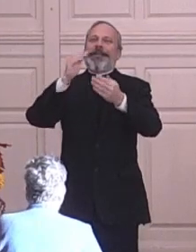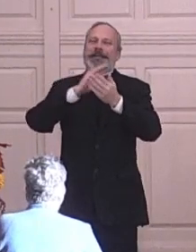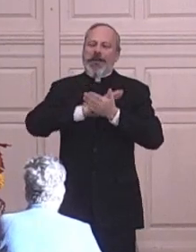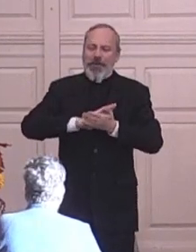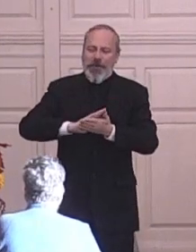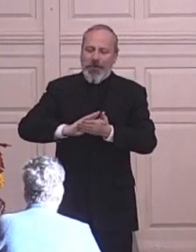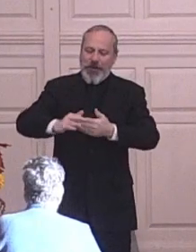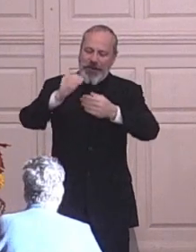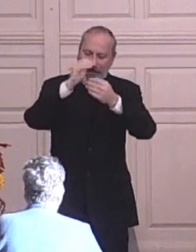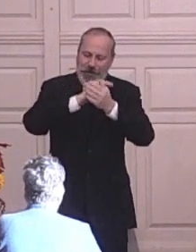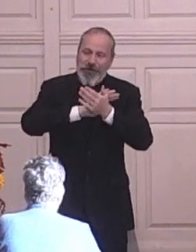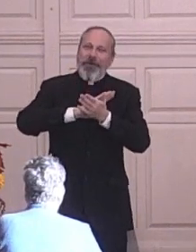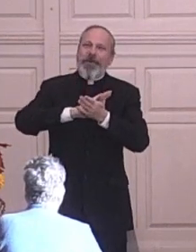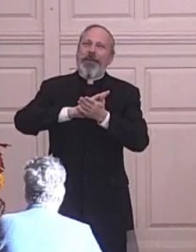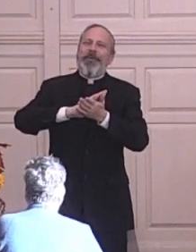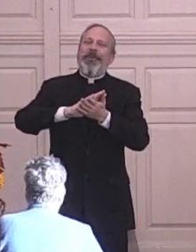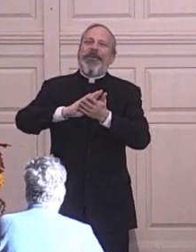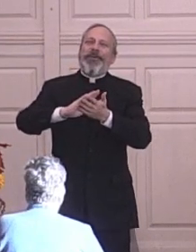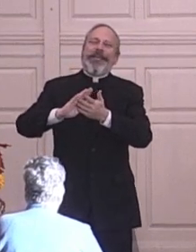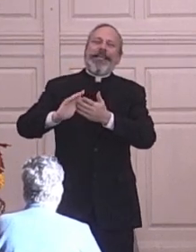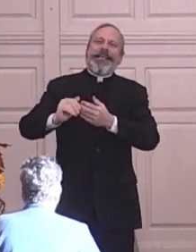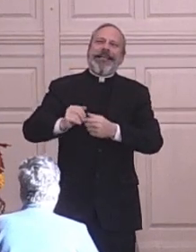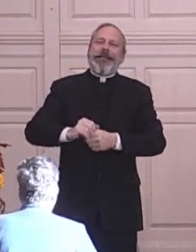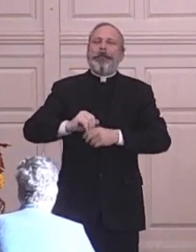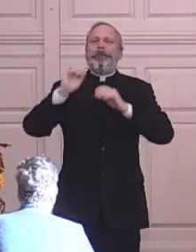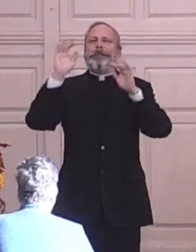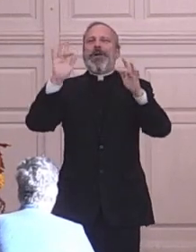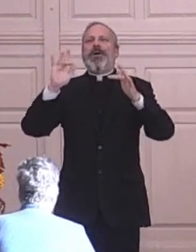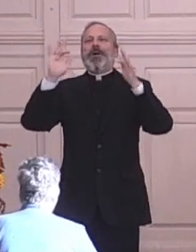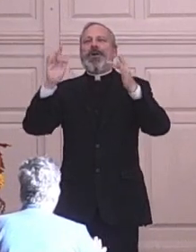Holy, holy, holy,